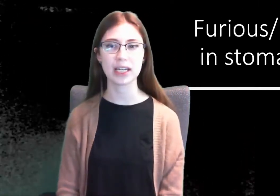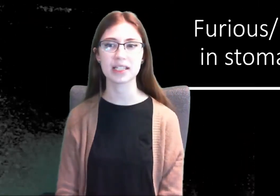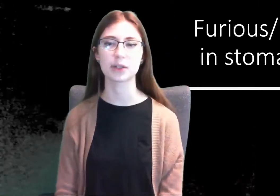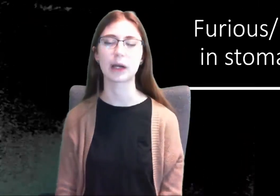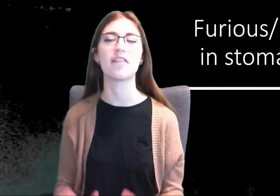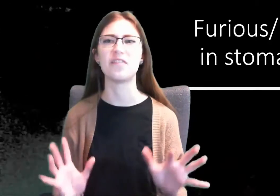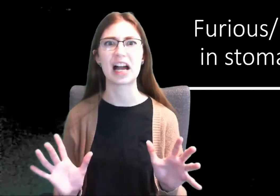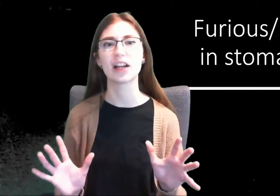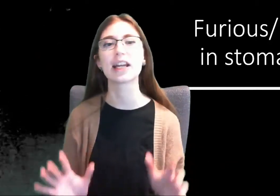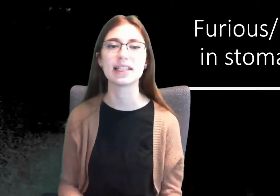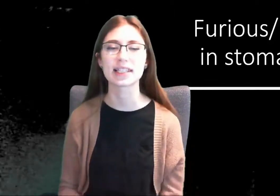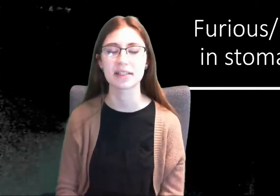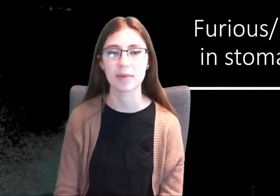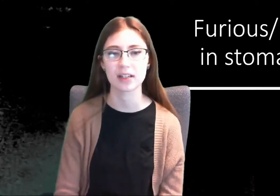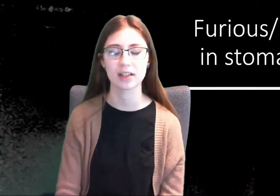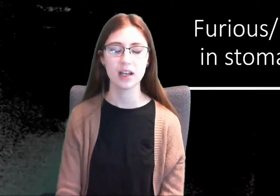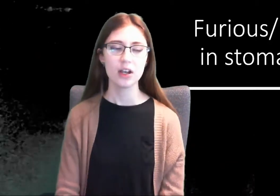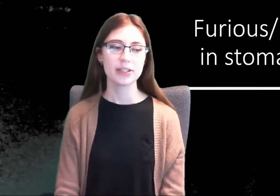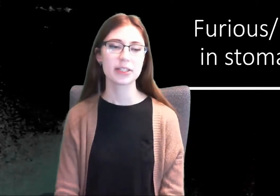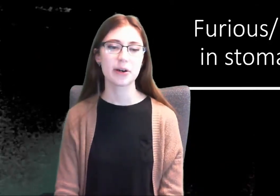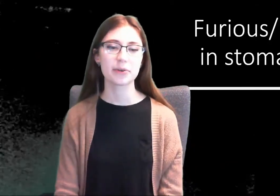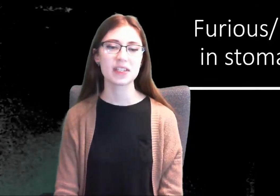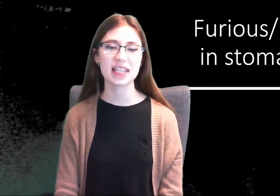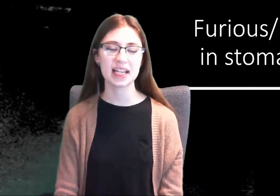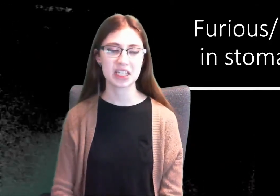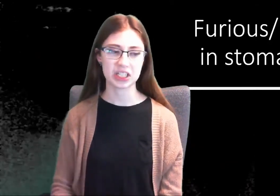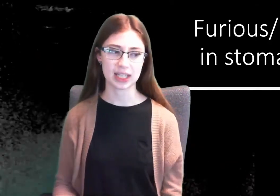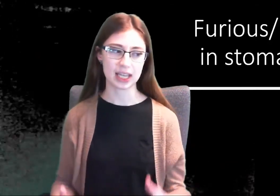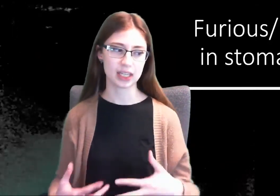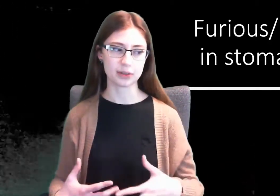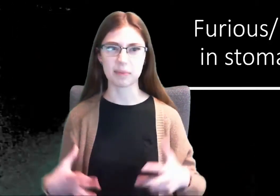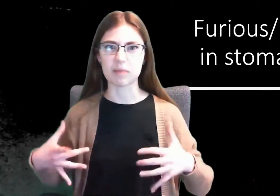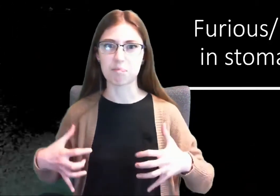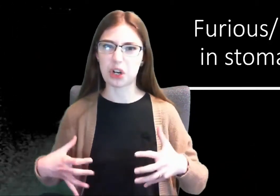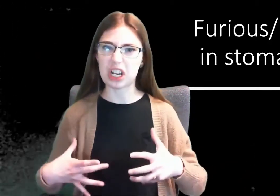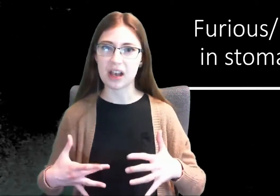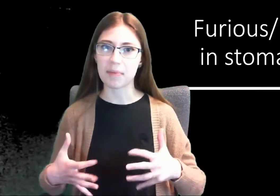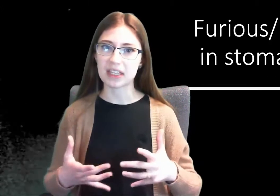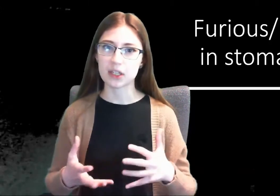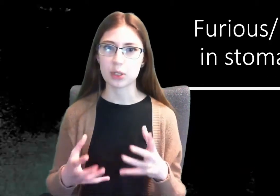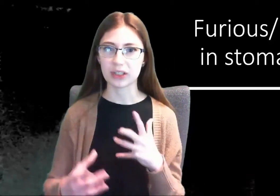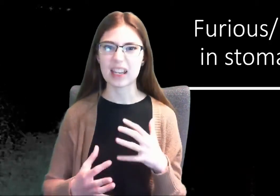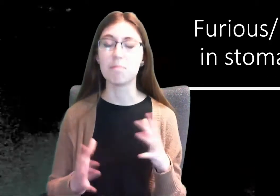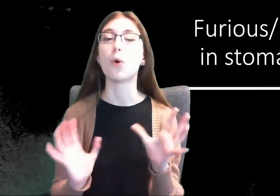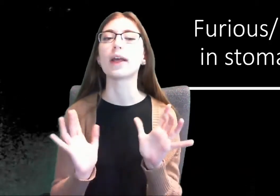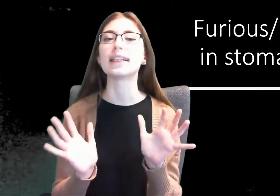Furious or fire in stomach. So this sign is just like, something's burning up and you're like boiling